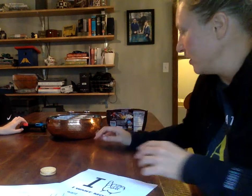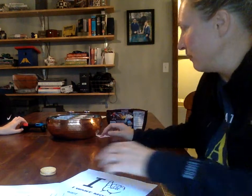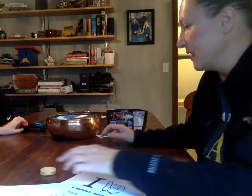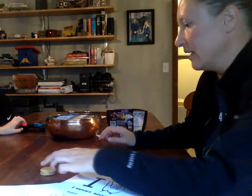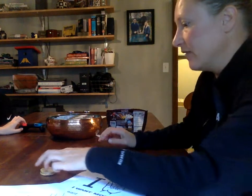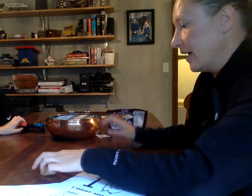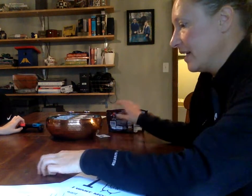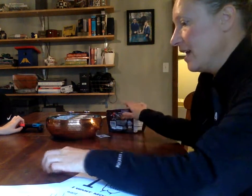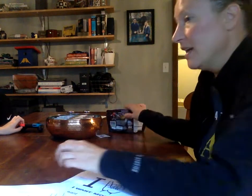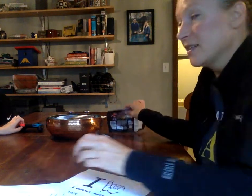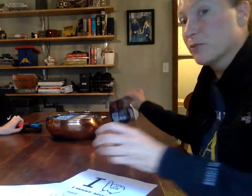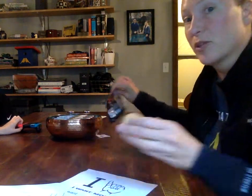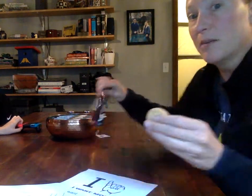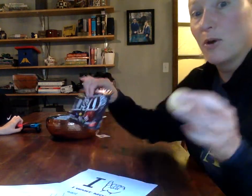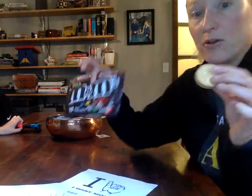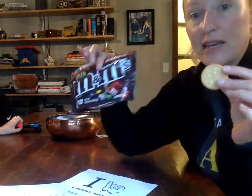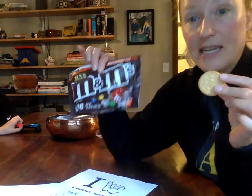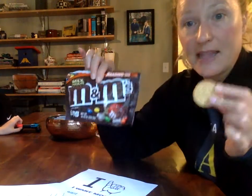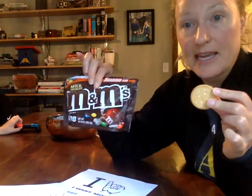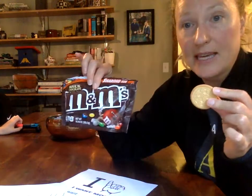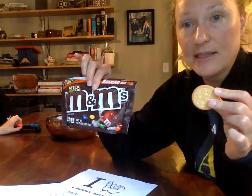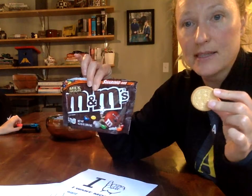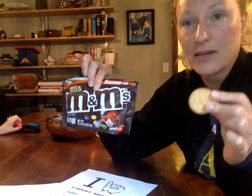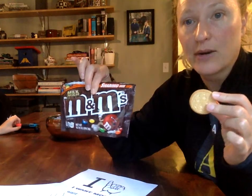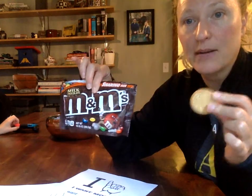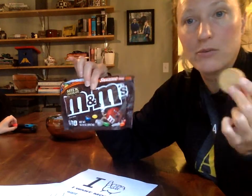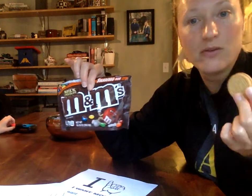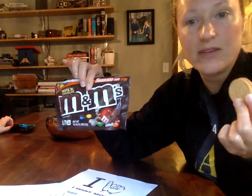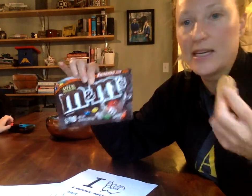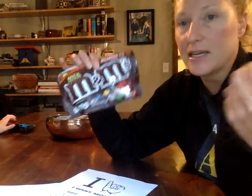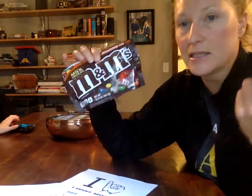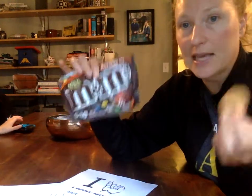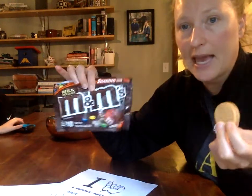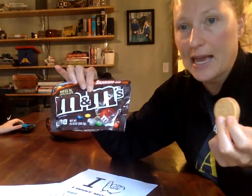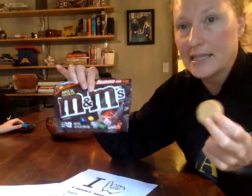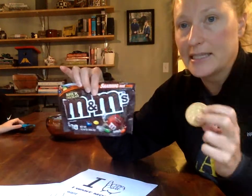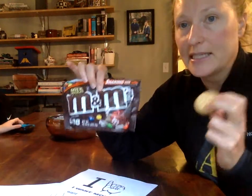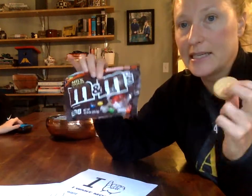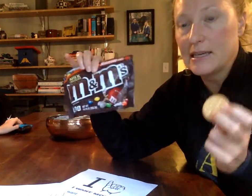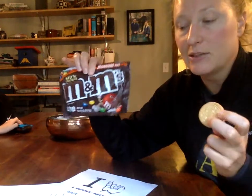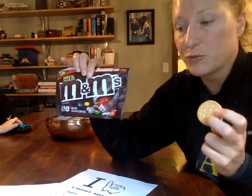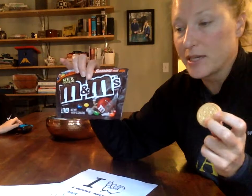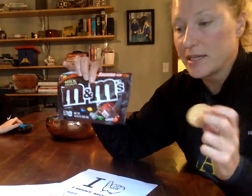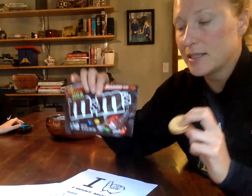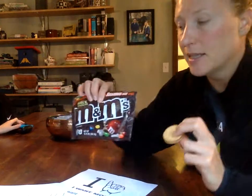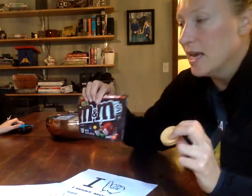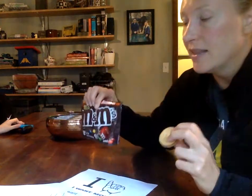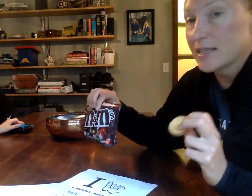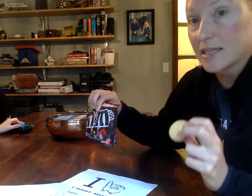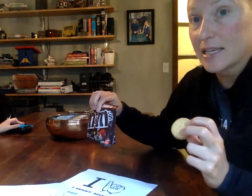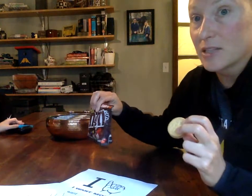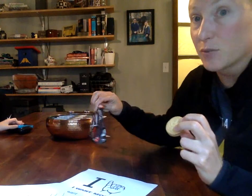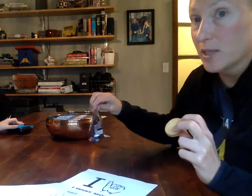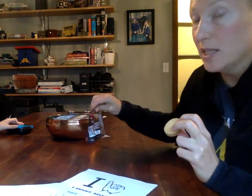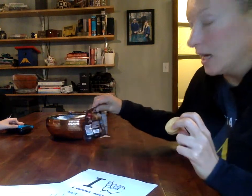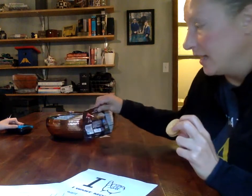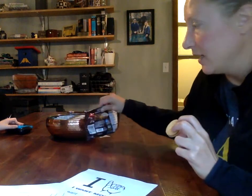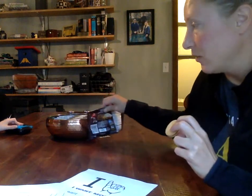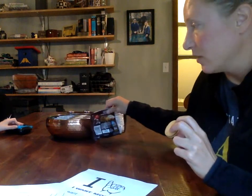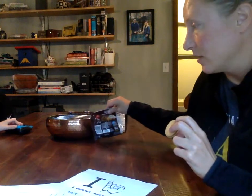you've identified some really motivating things, right? Movies, candy, drinks, things that the kids really like in order to